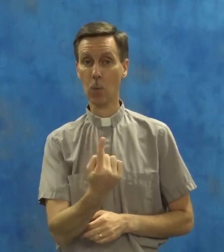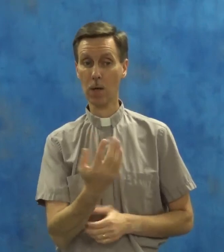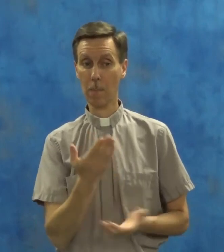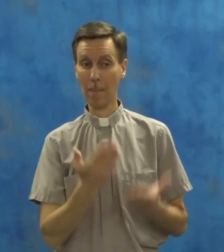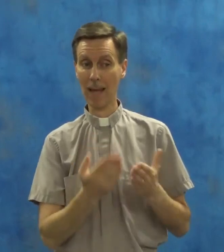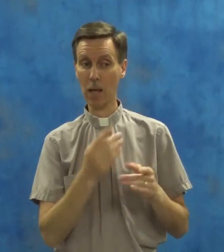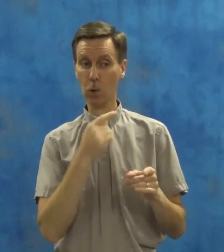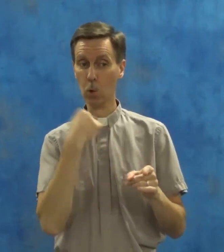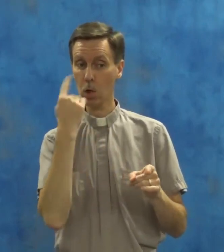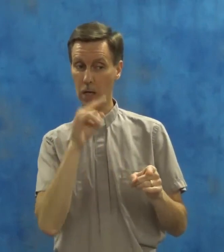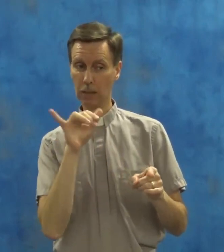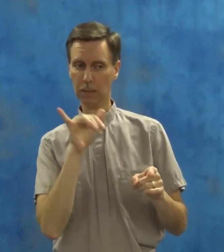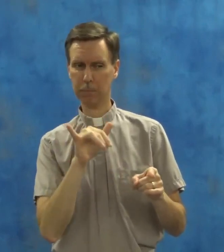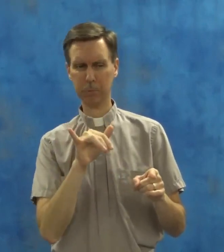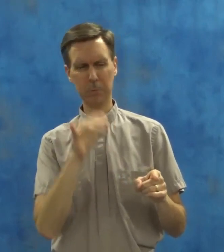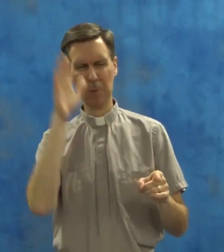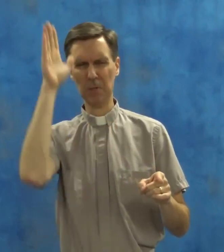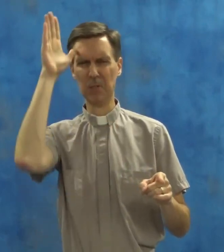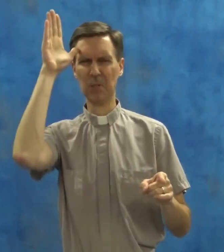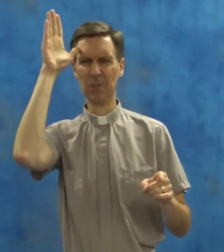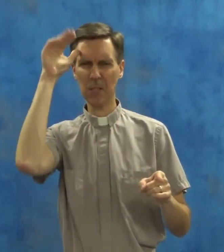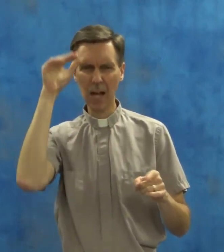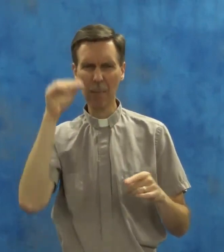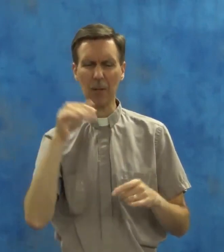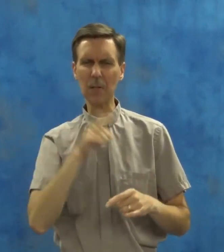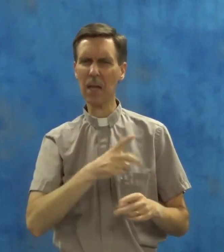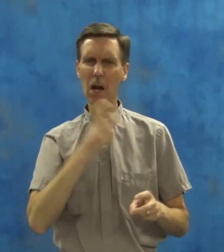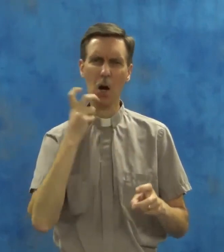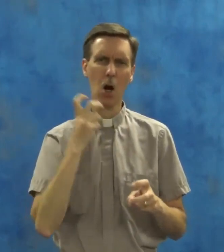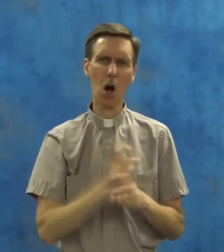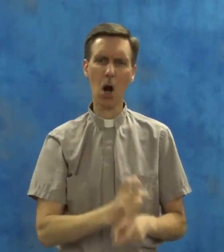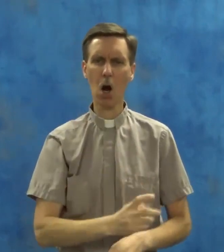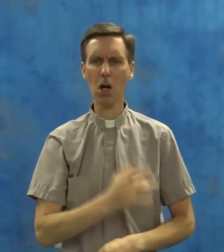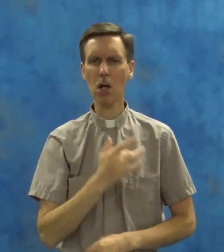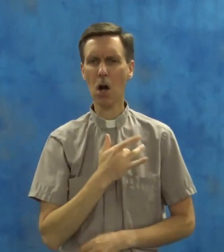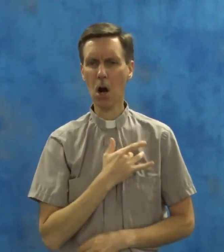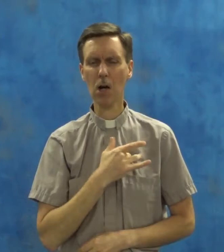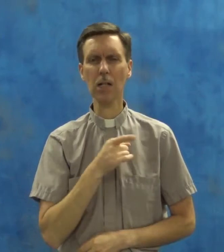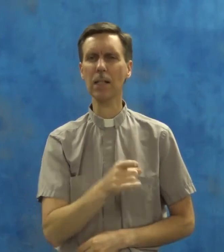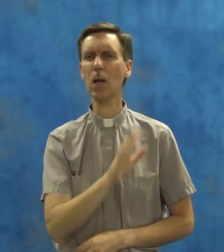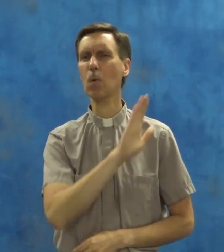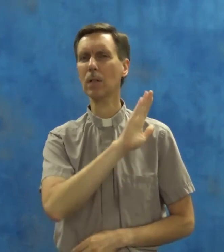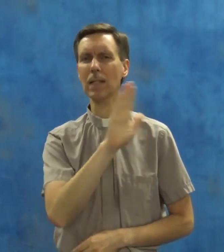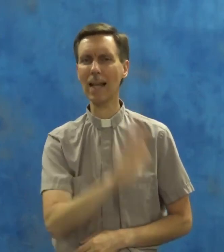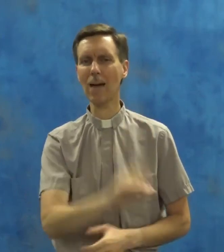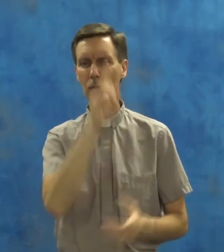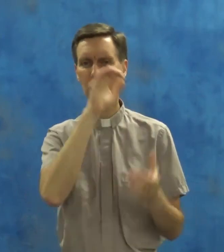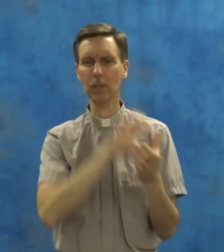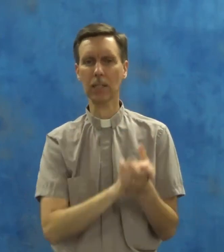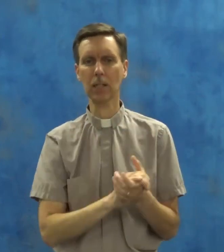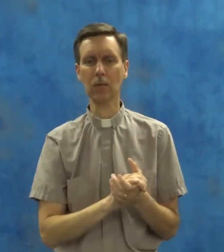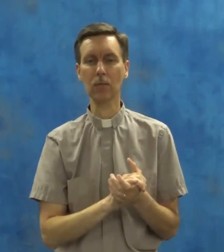Someone may look stubborn. They are hard-hearted. They will never believe.